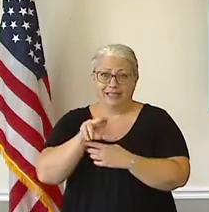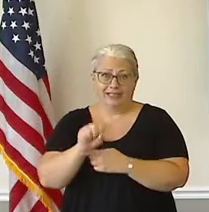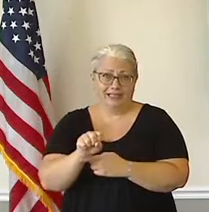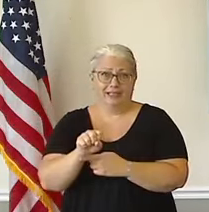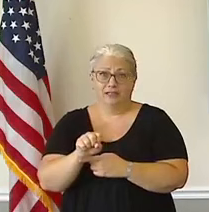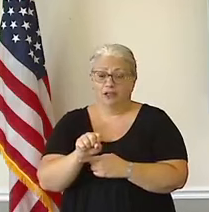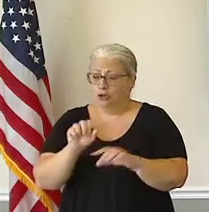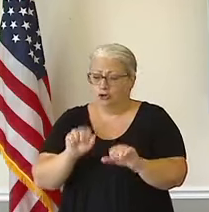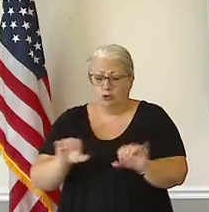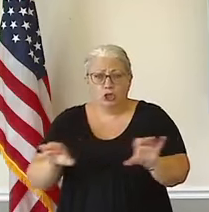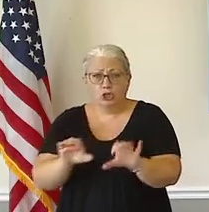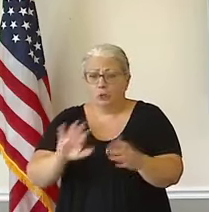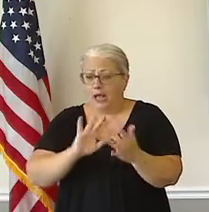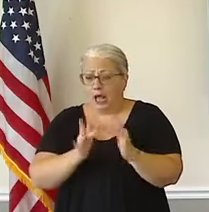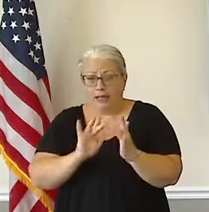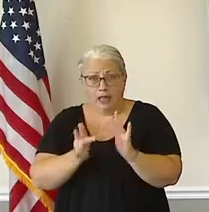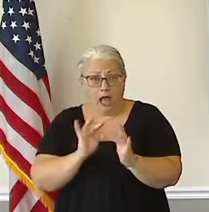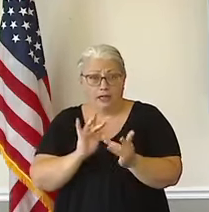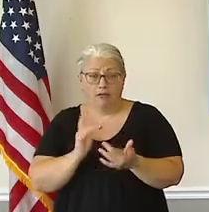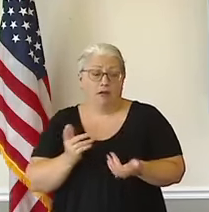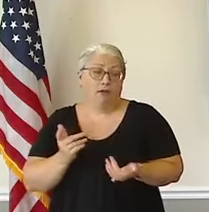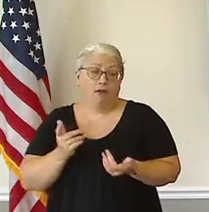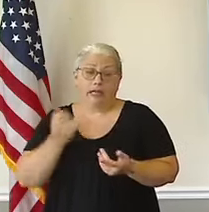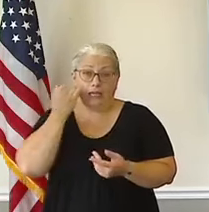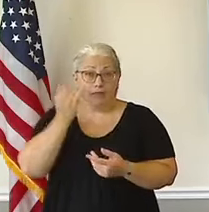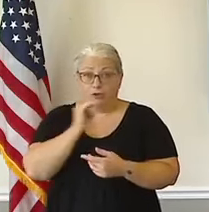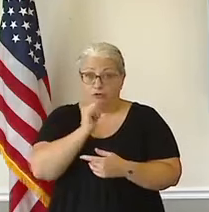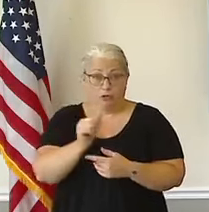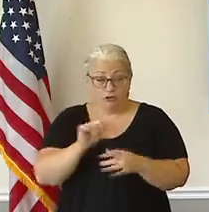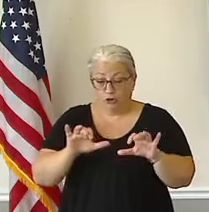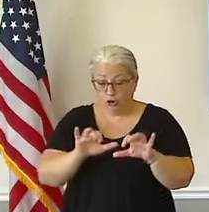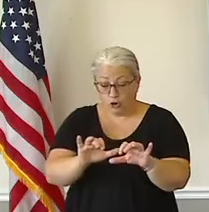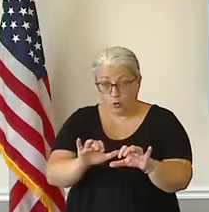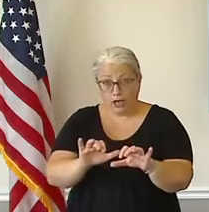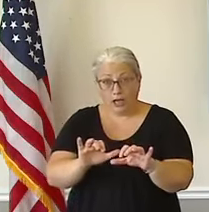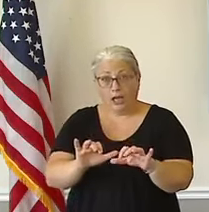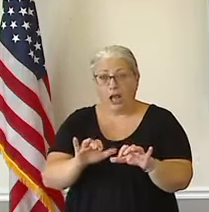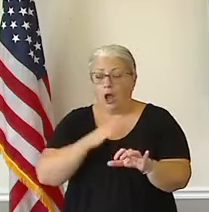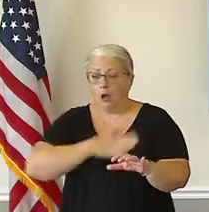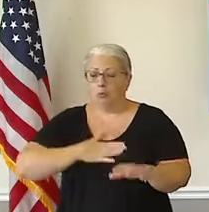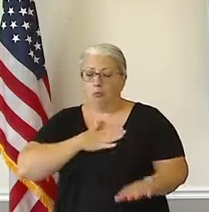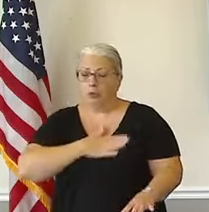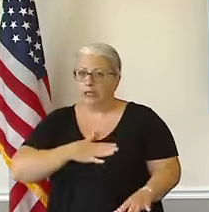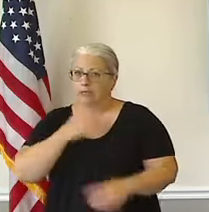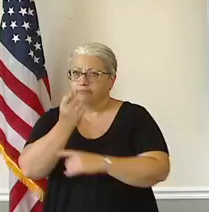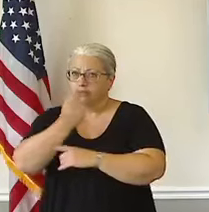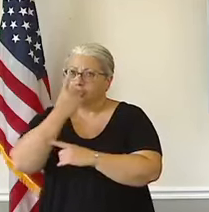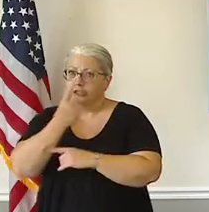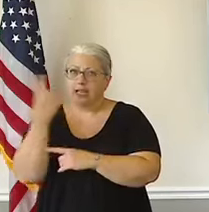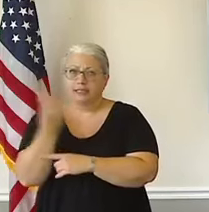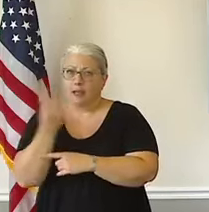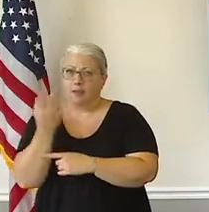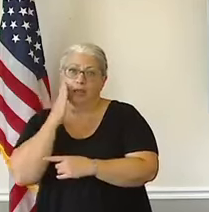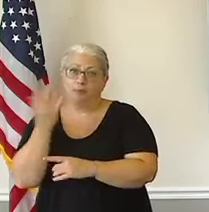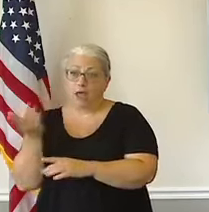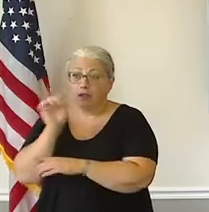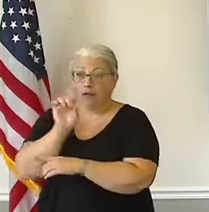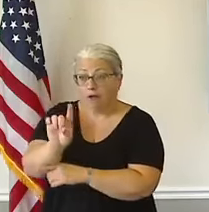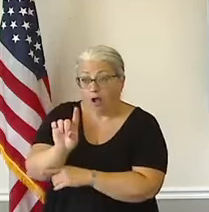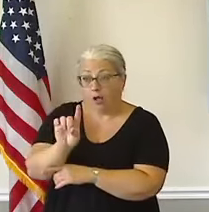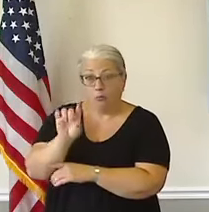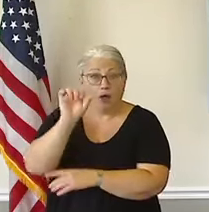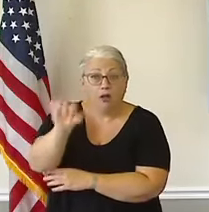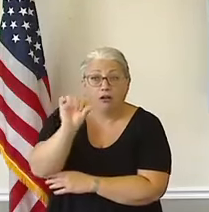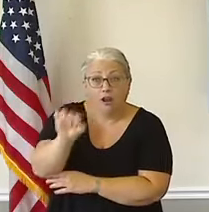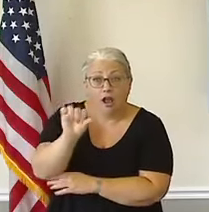online. Otherwise, someone may come visit. They'll have an ID. So if somebody comes to your door and says they're with the census, you can ask for